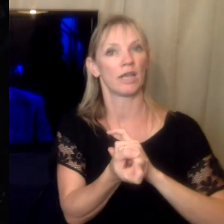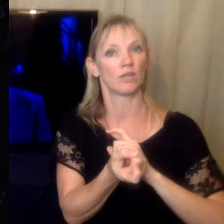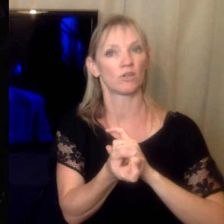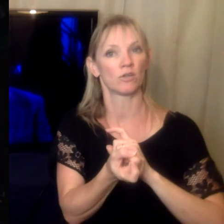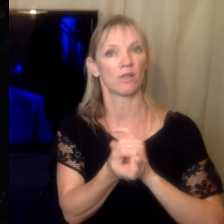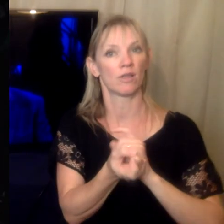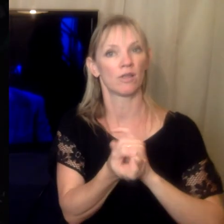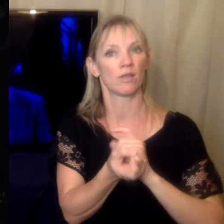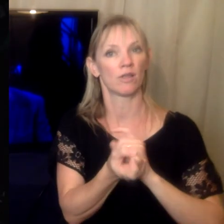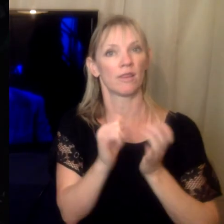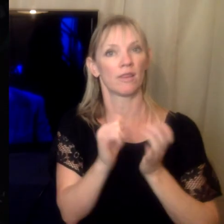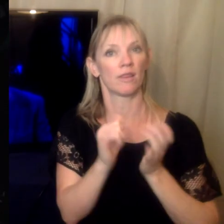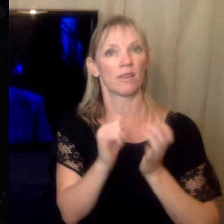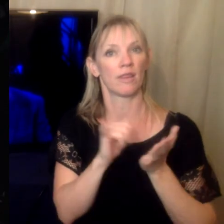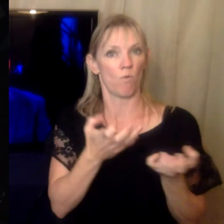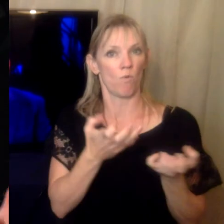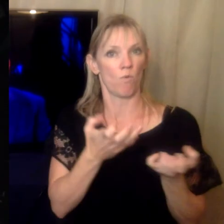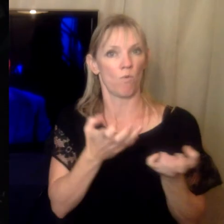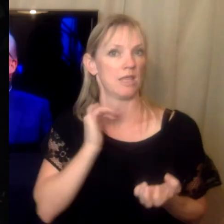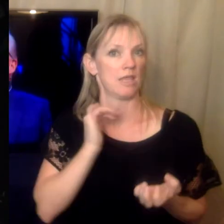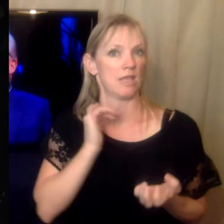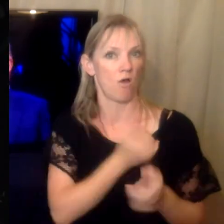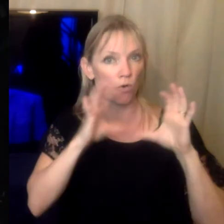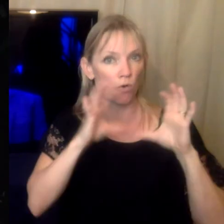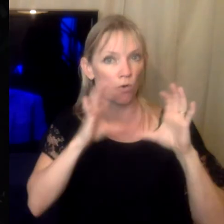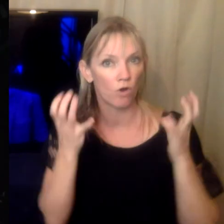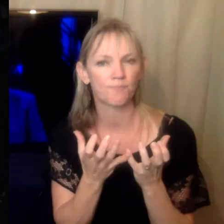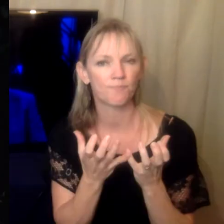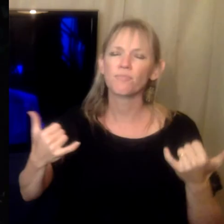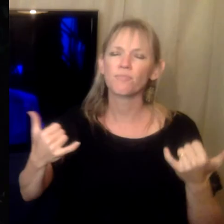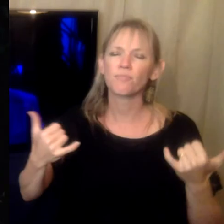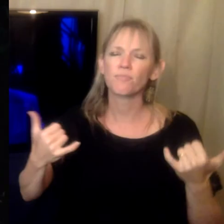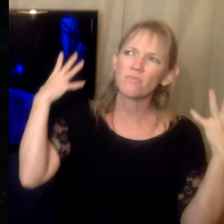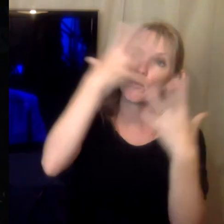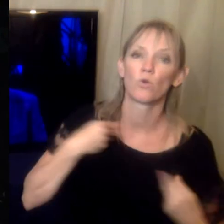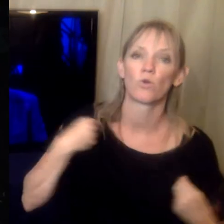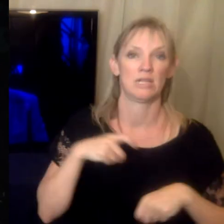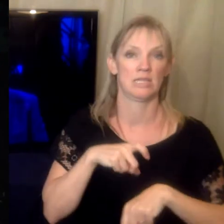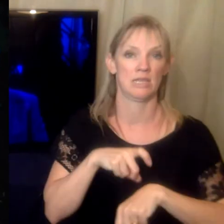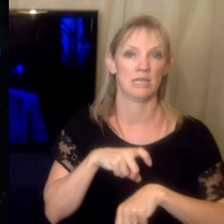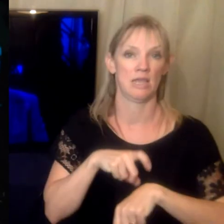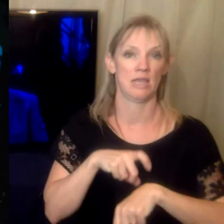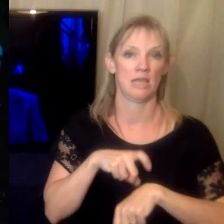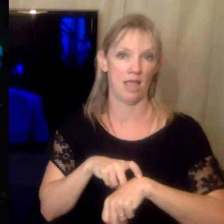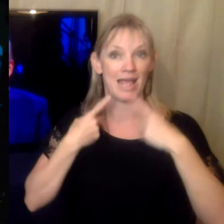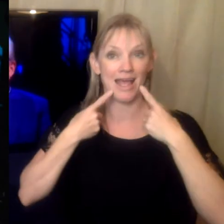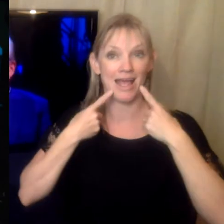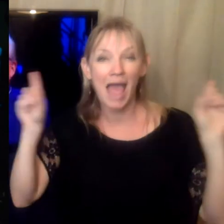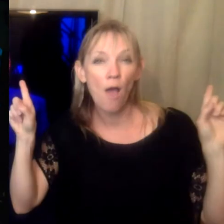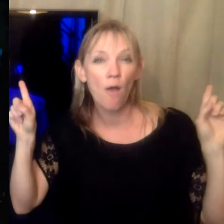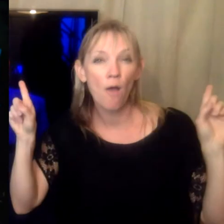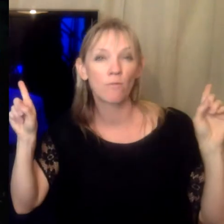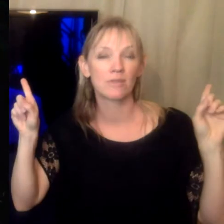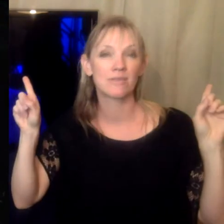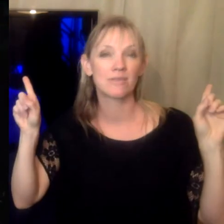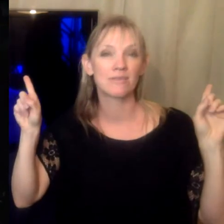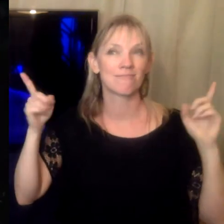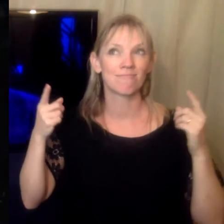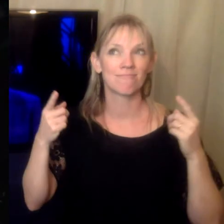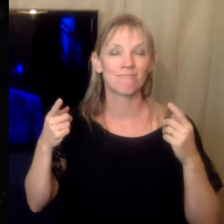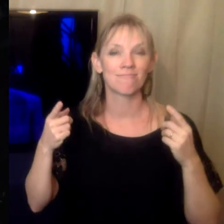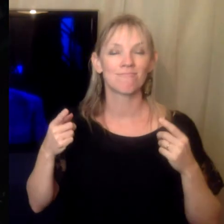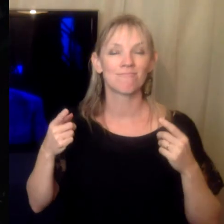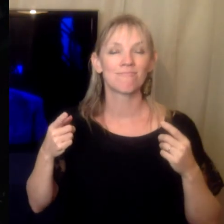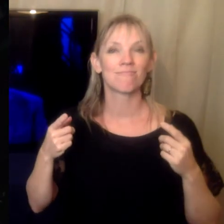world. So what a beautiful time to announce, pronounce, and exclaim